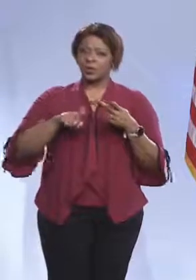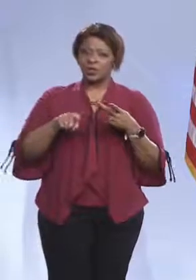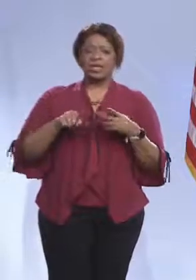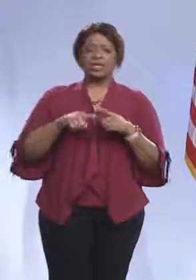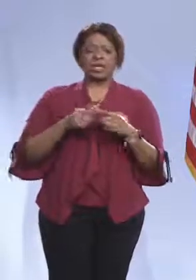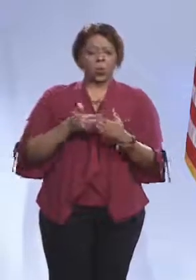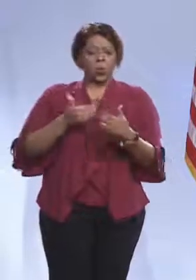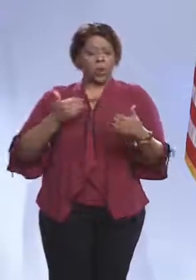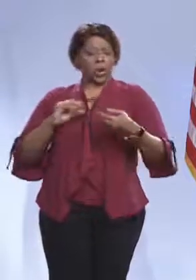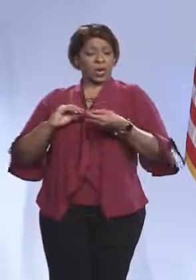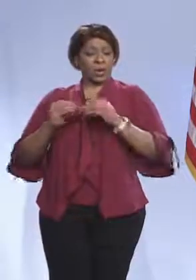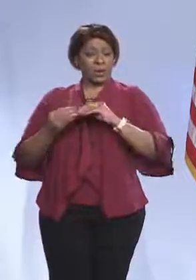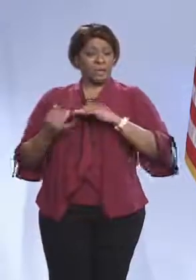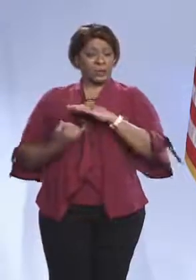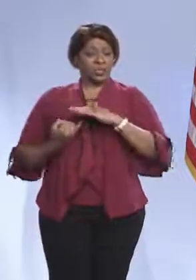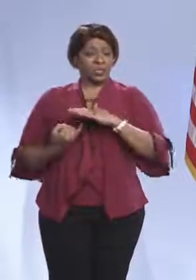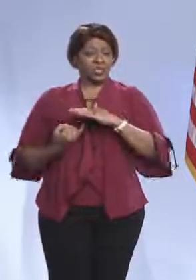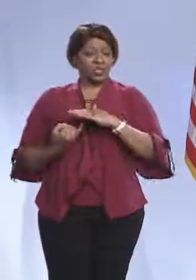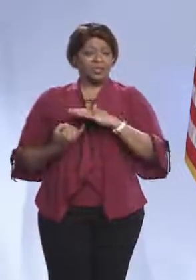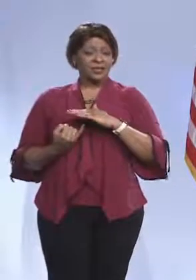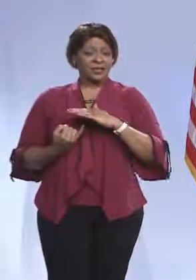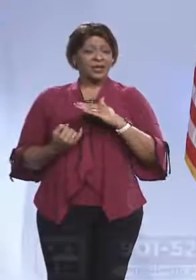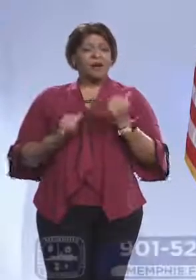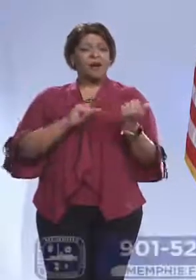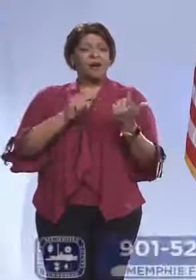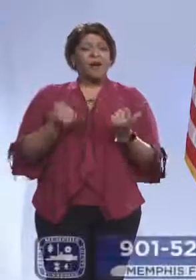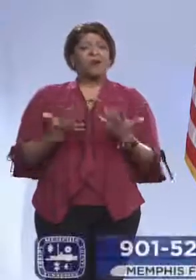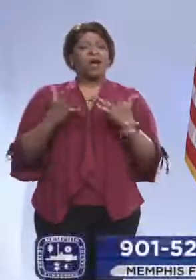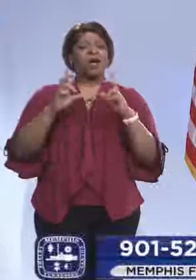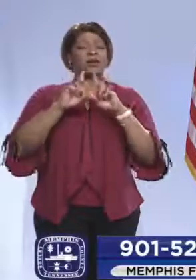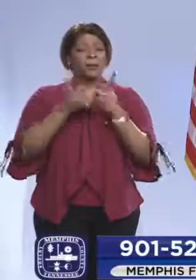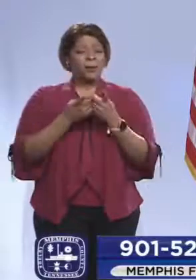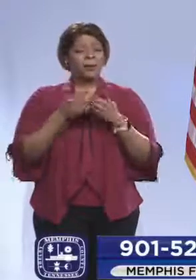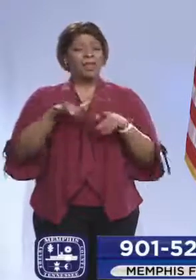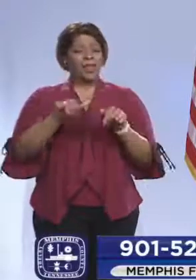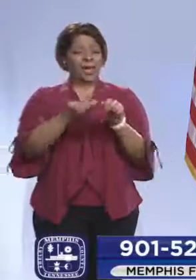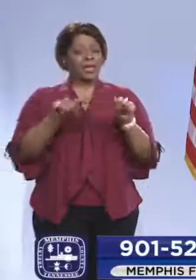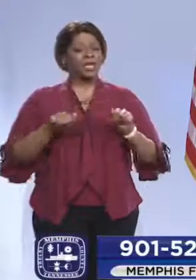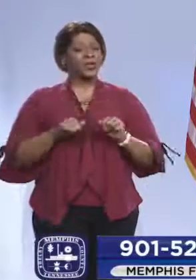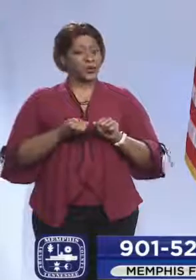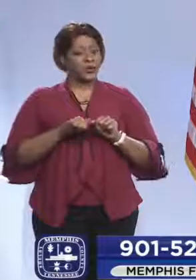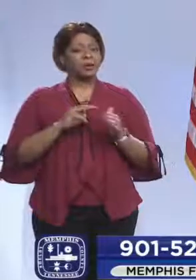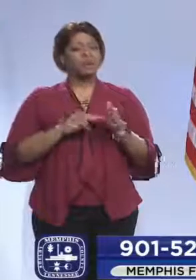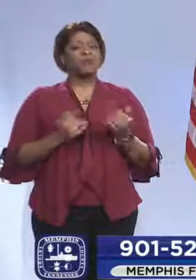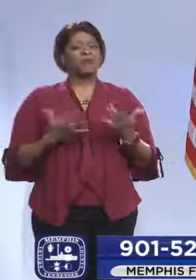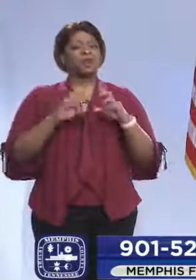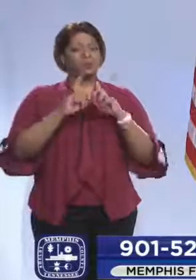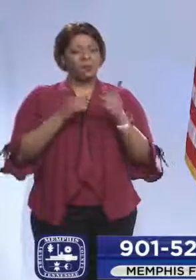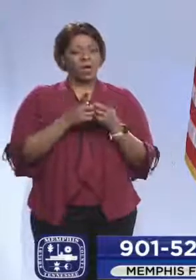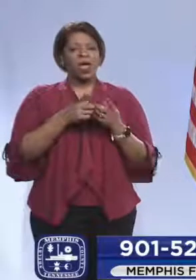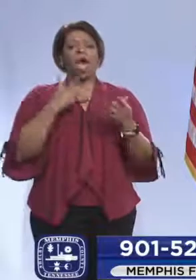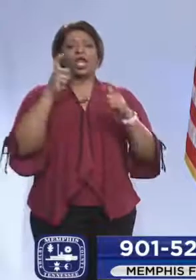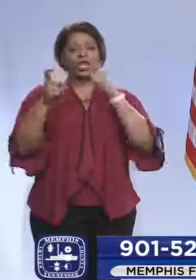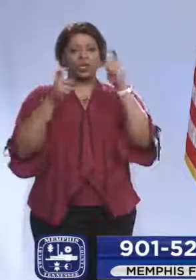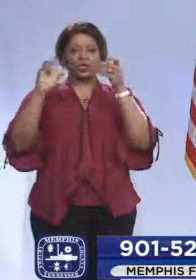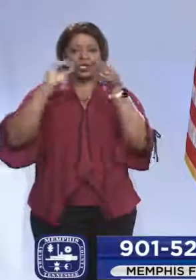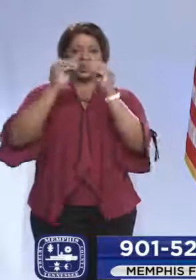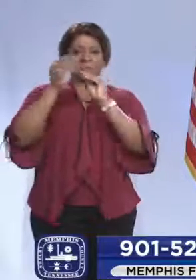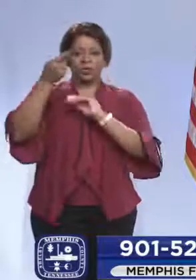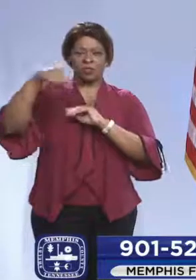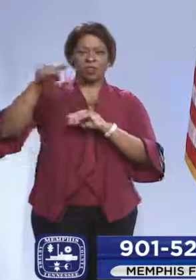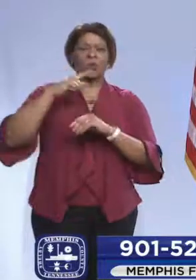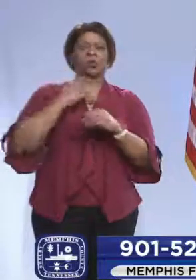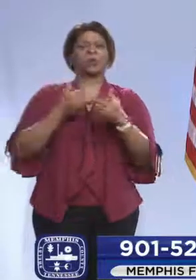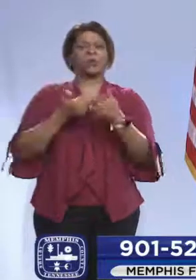quarantine numbers, of all of the fire departments in the area, the Memphis Fire Department has had the largest number of those in